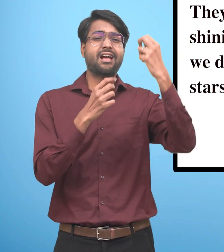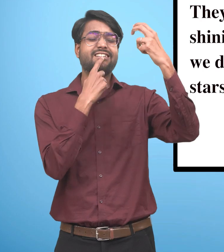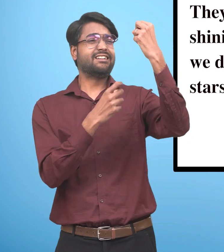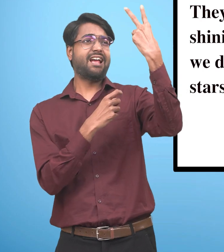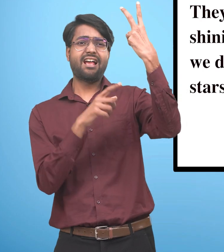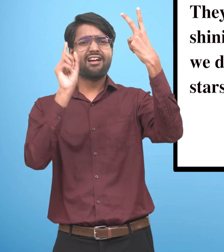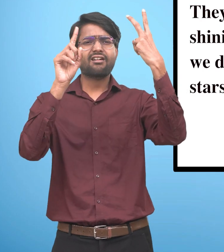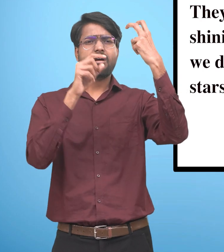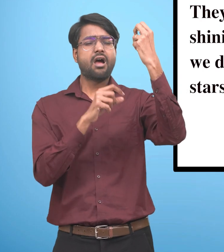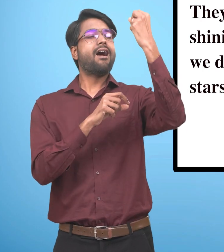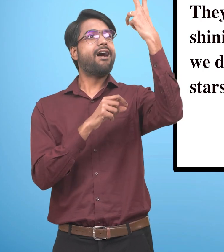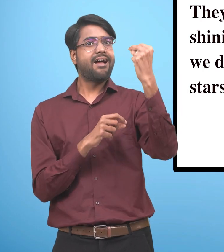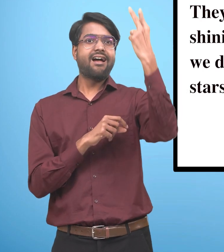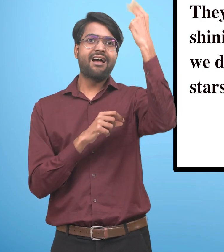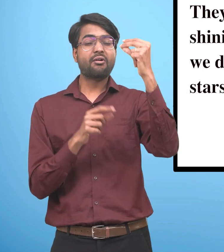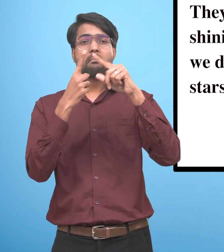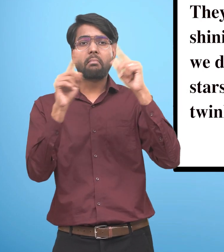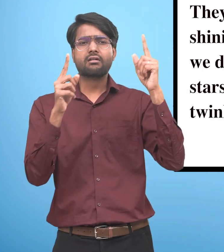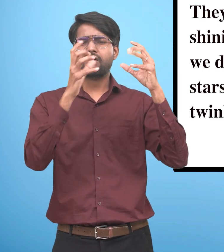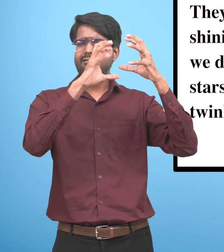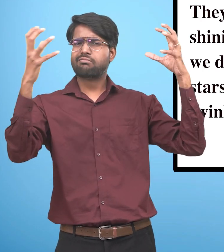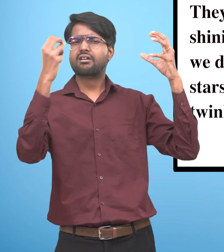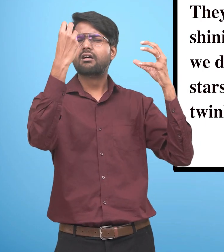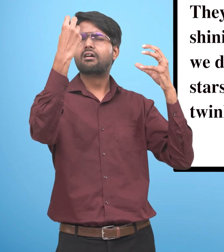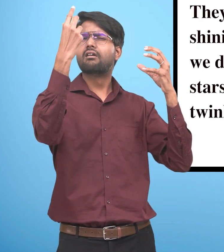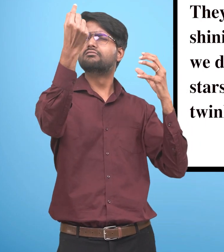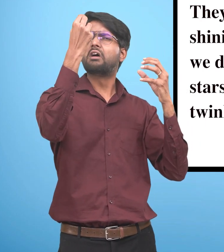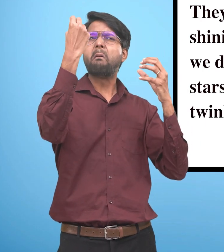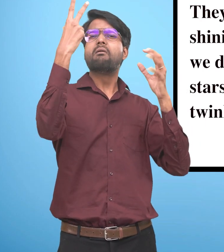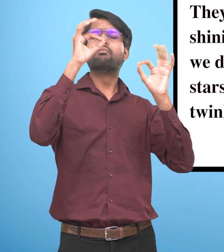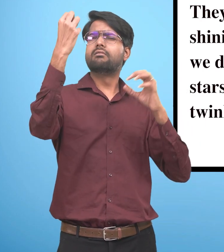Unlike planets, the stars appear to twinkle a lot.